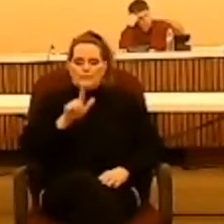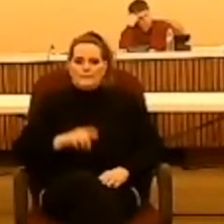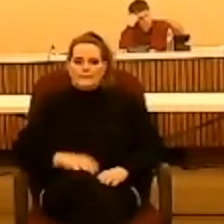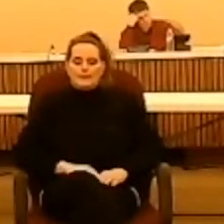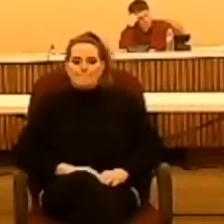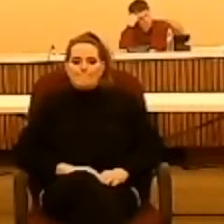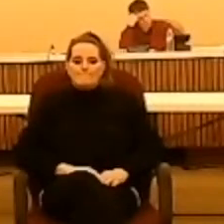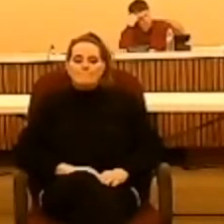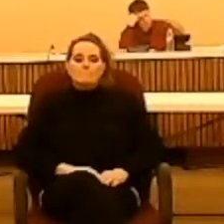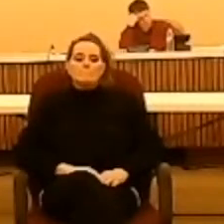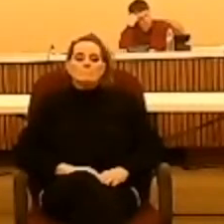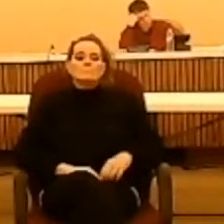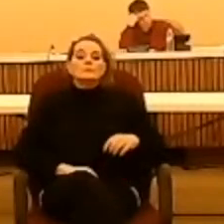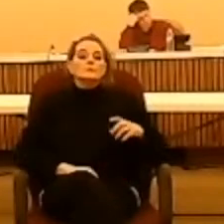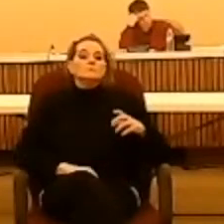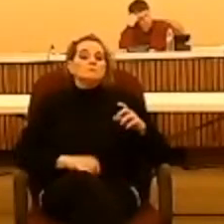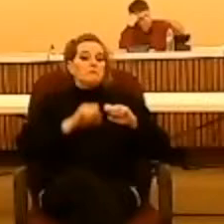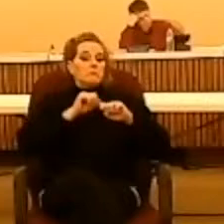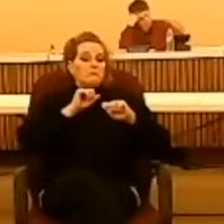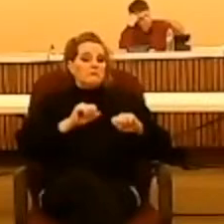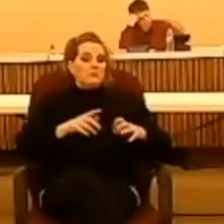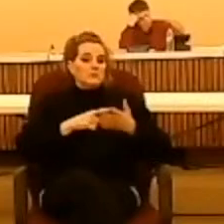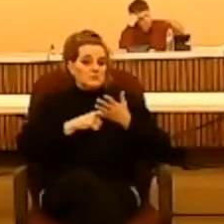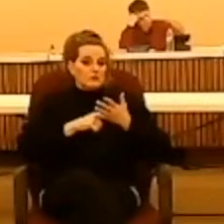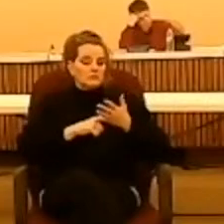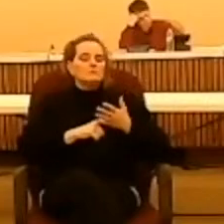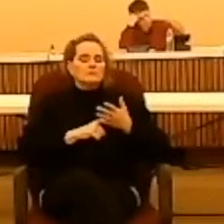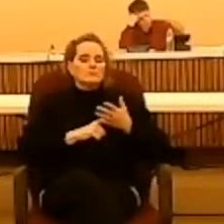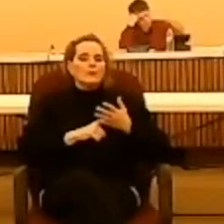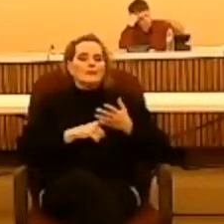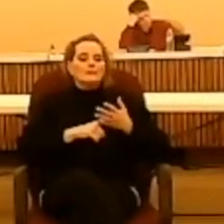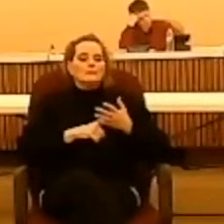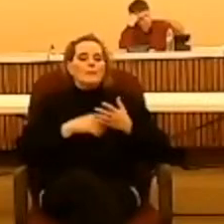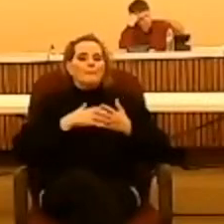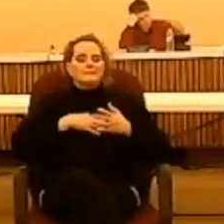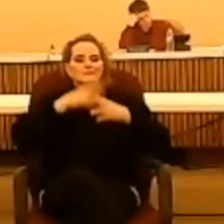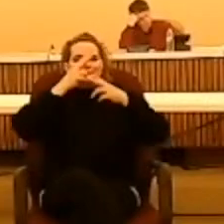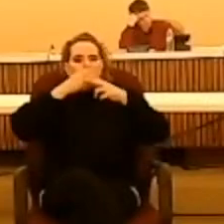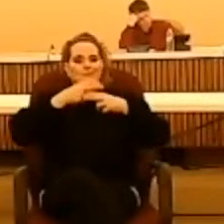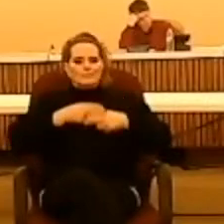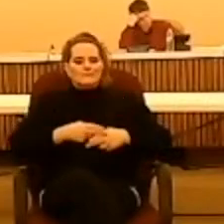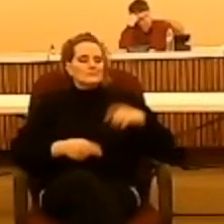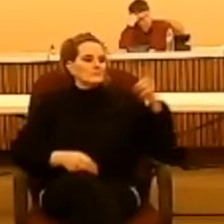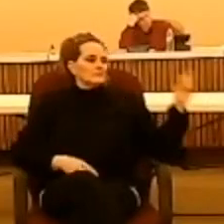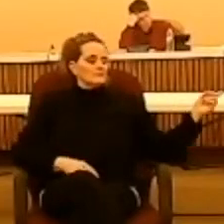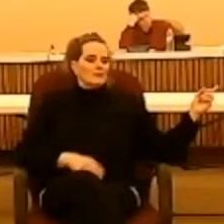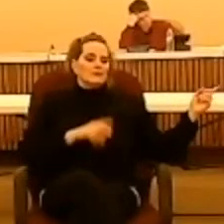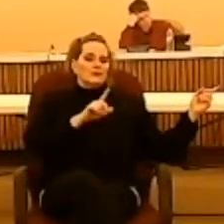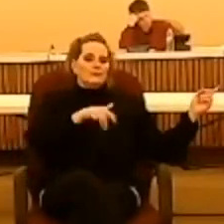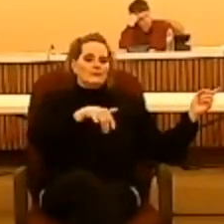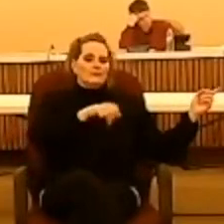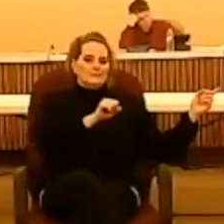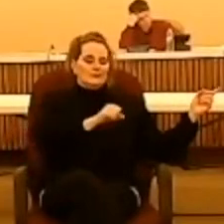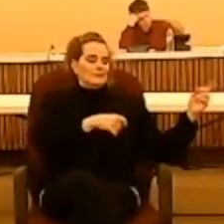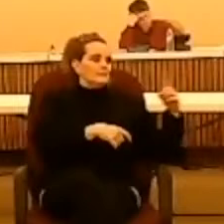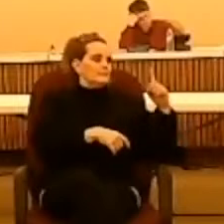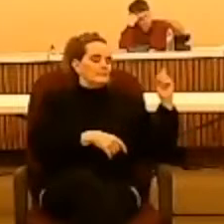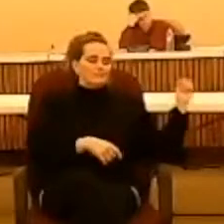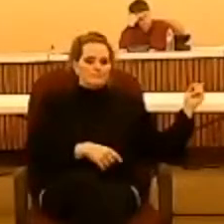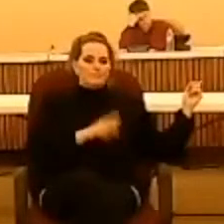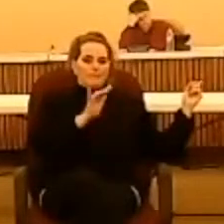Hearing nothing further, please call the roll. Councilmember Barley, Aye. Councilmember Stafford.